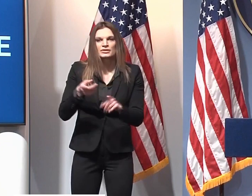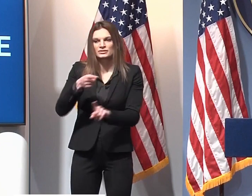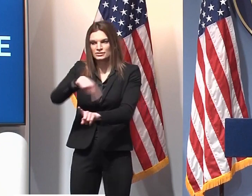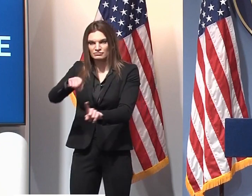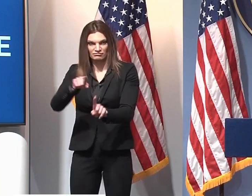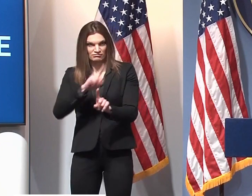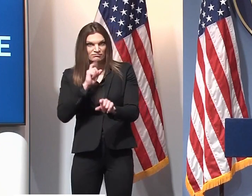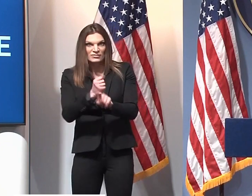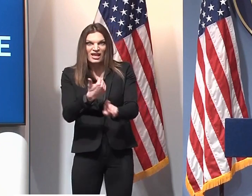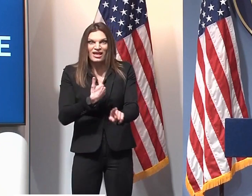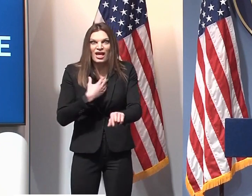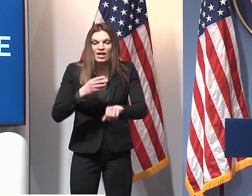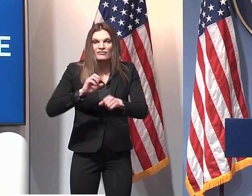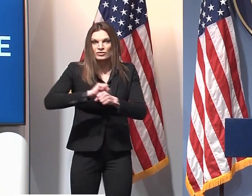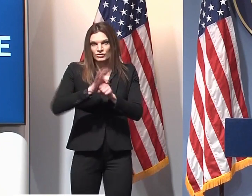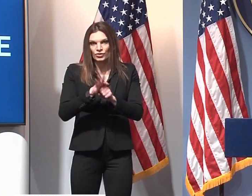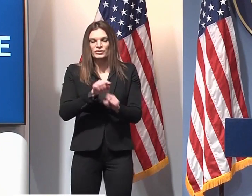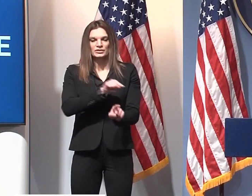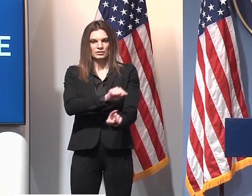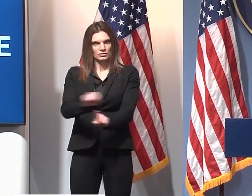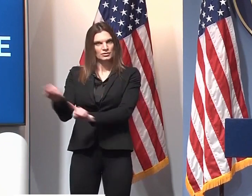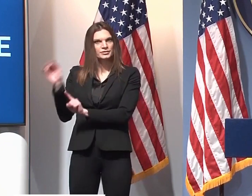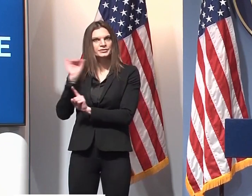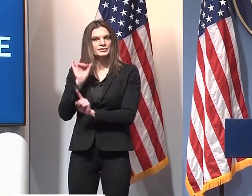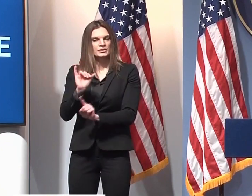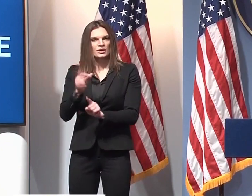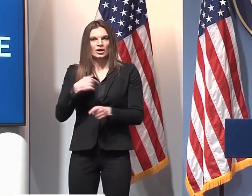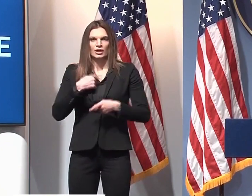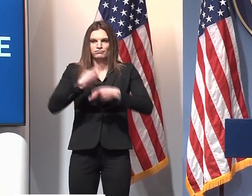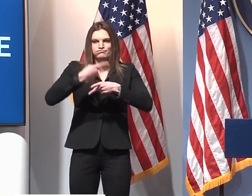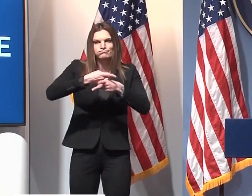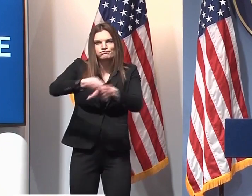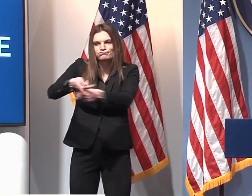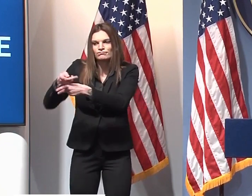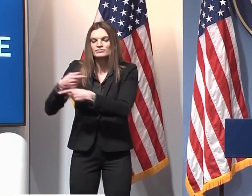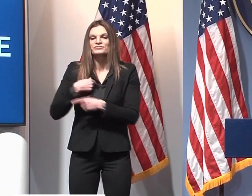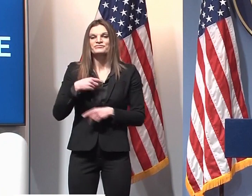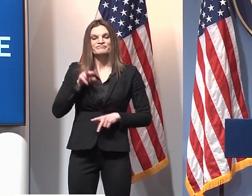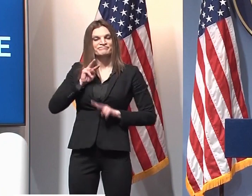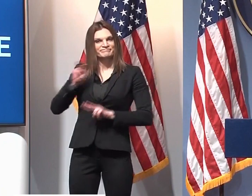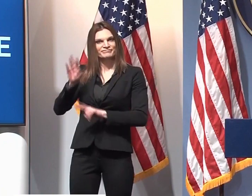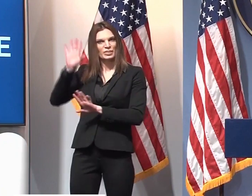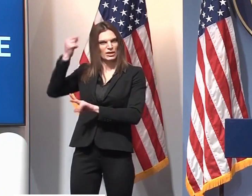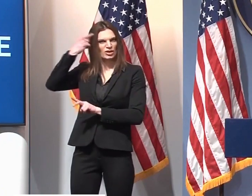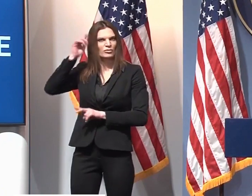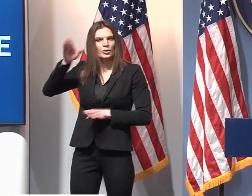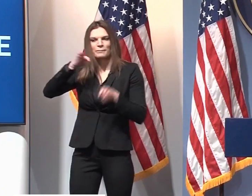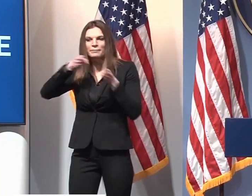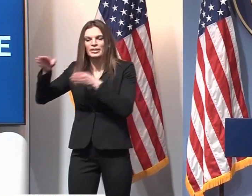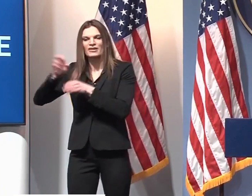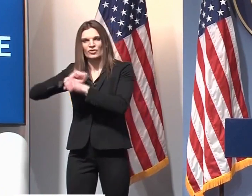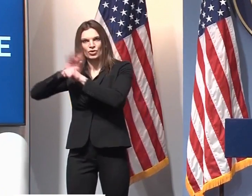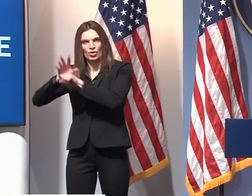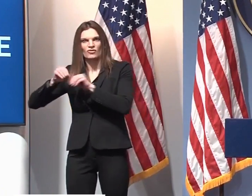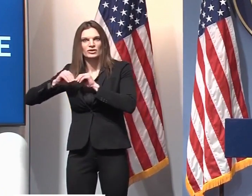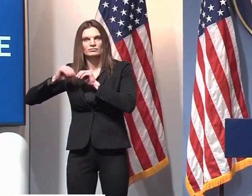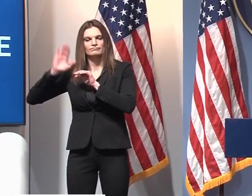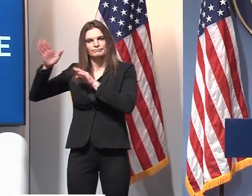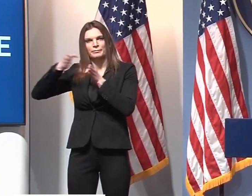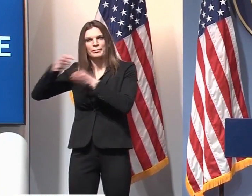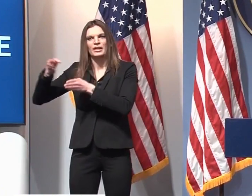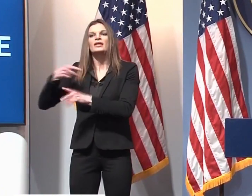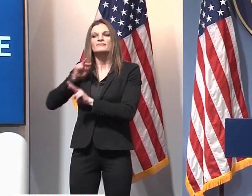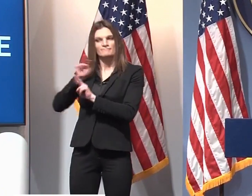COVID-19, I support the COVID-19 recovery plan because it provides health professionals like me the resources that we